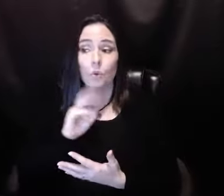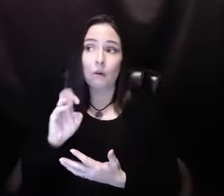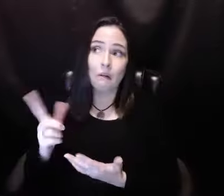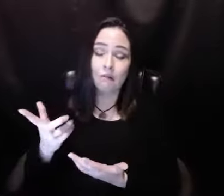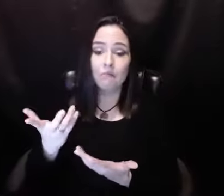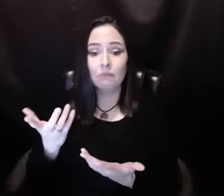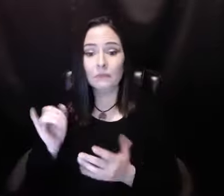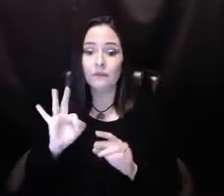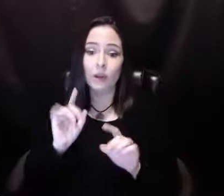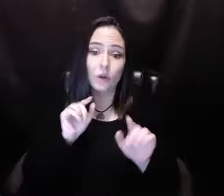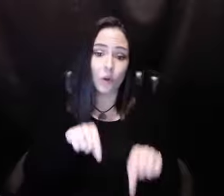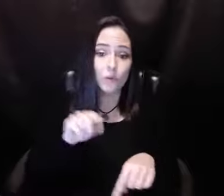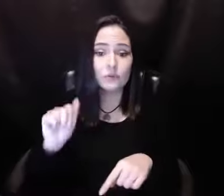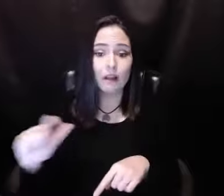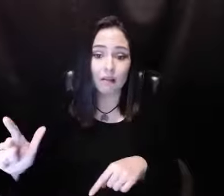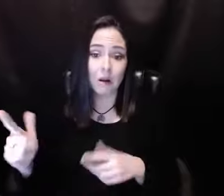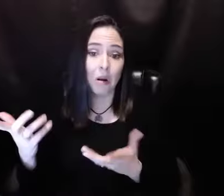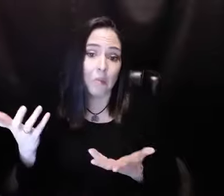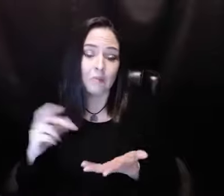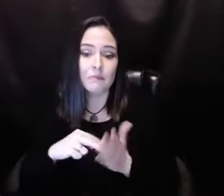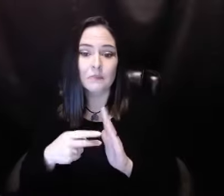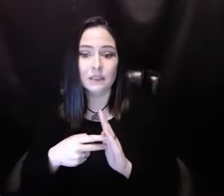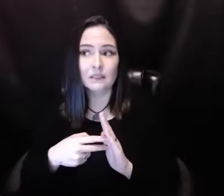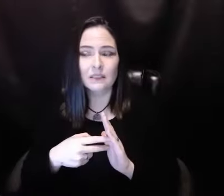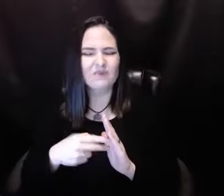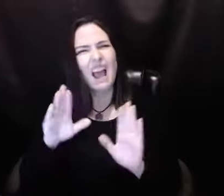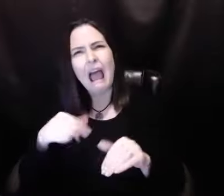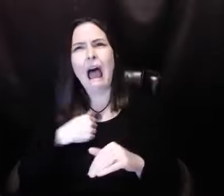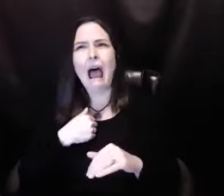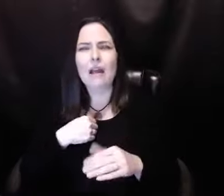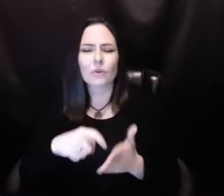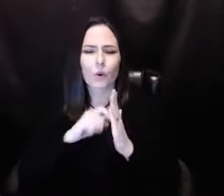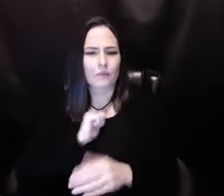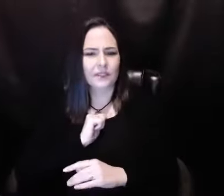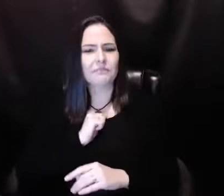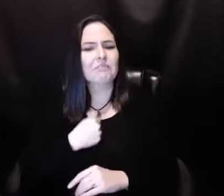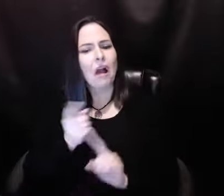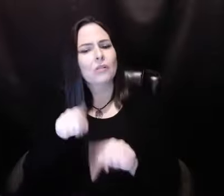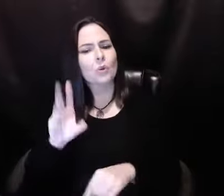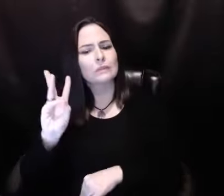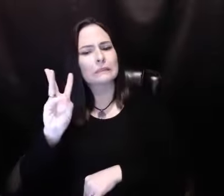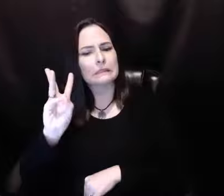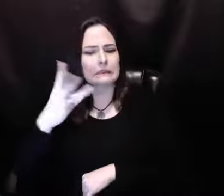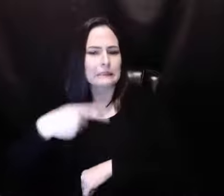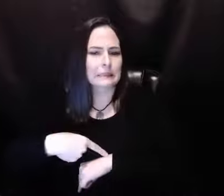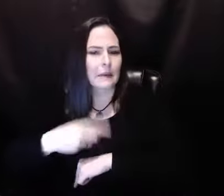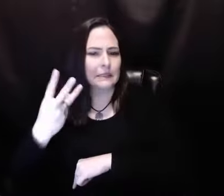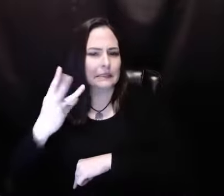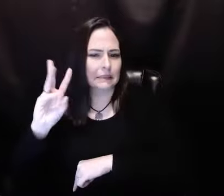I told myself, well, if I go out, then you're going to go 6 times. That was a deal